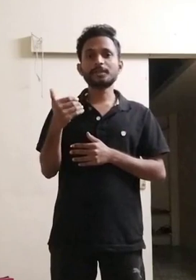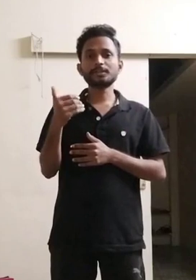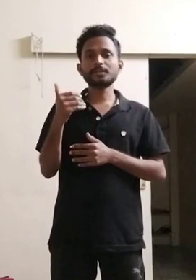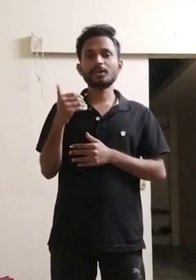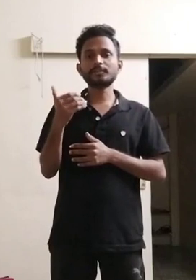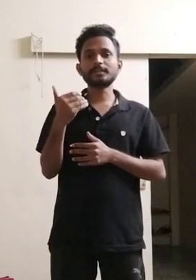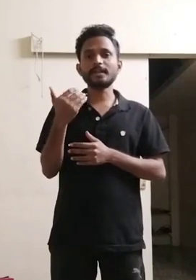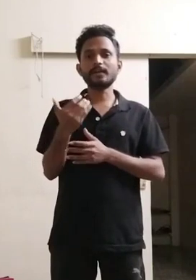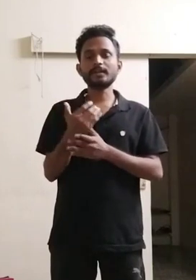specification of the Java.